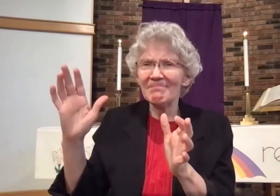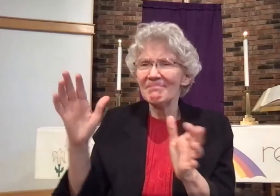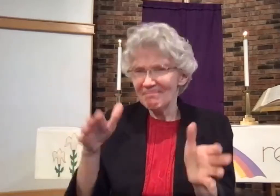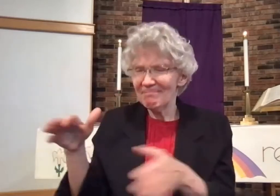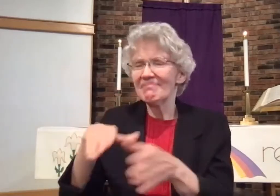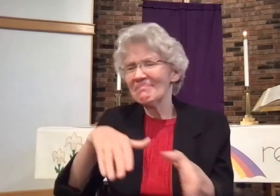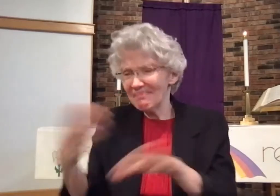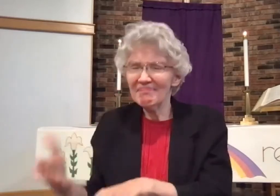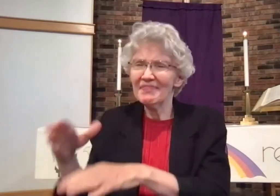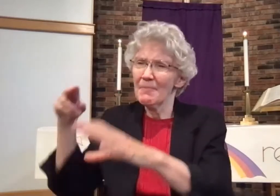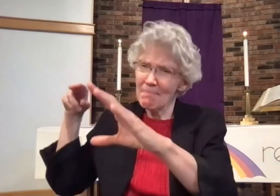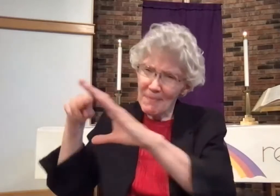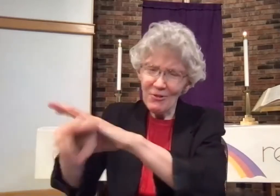crucified, and died.